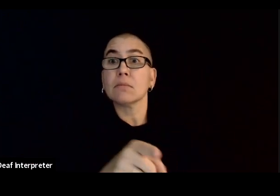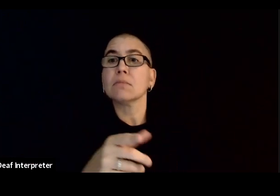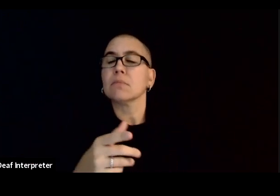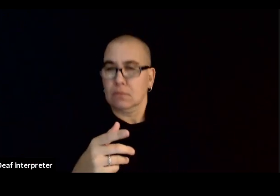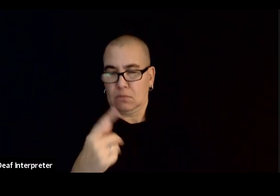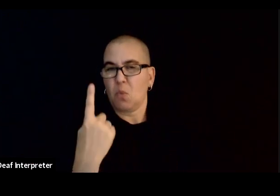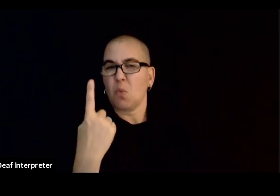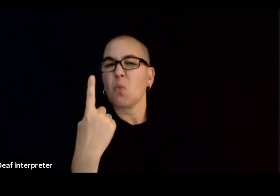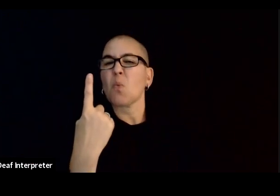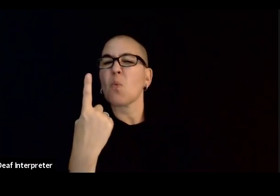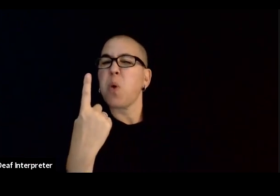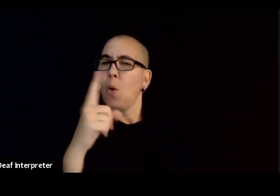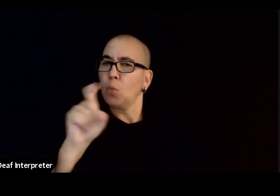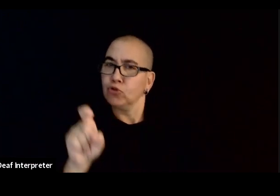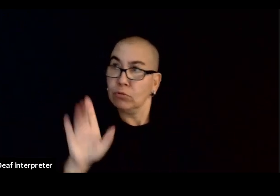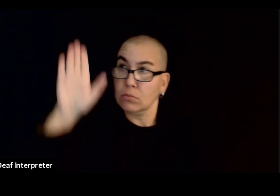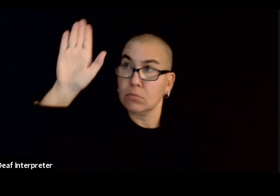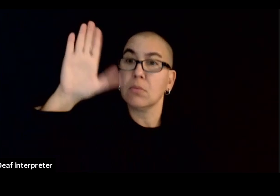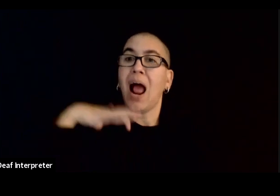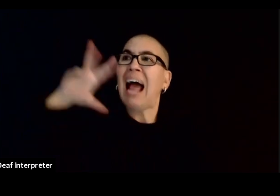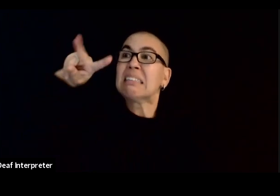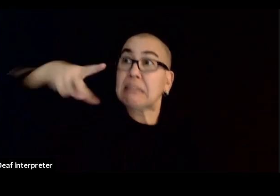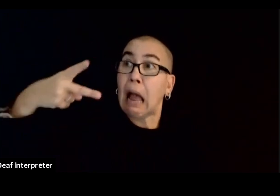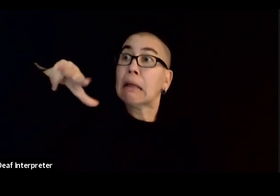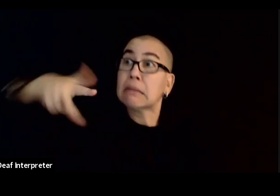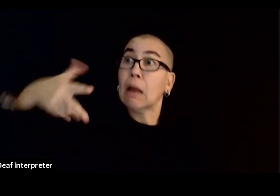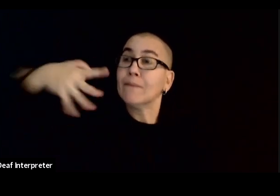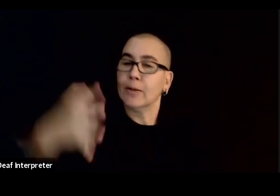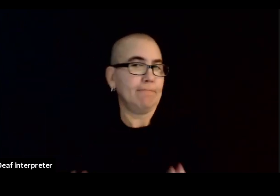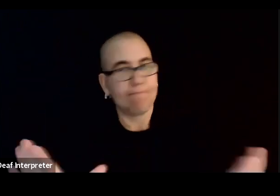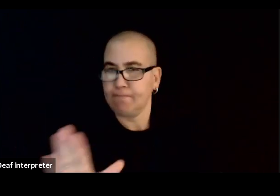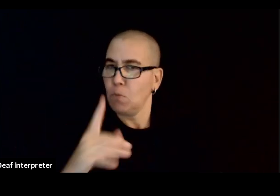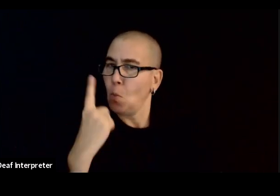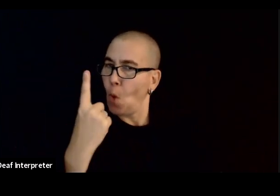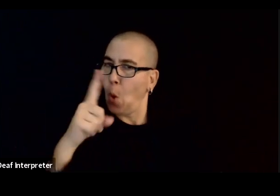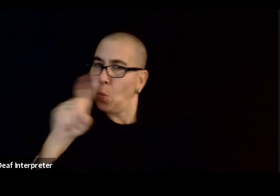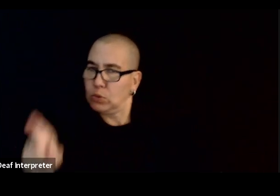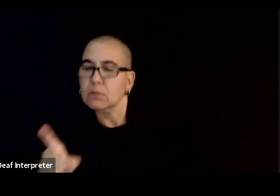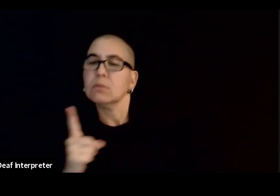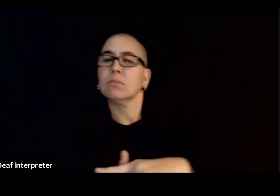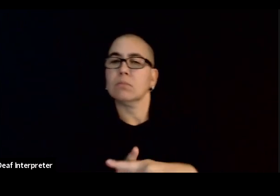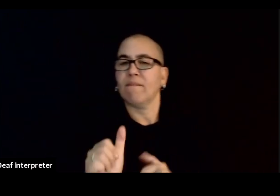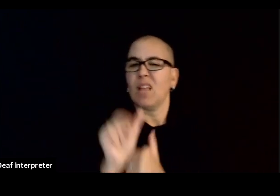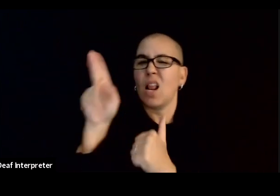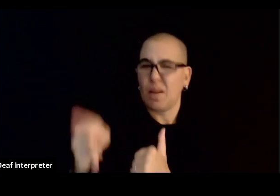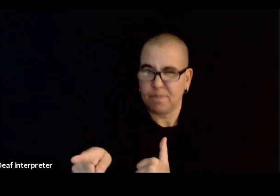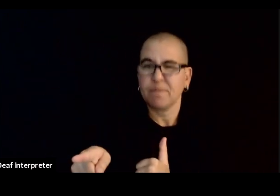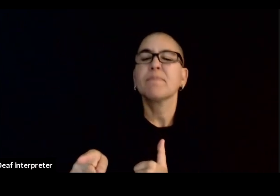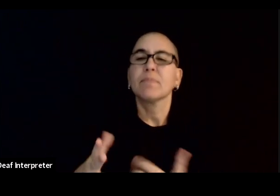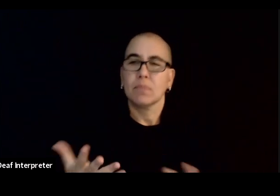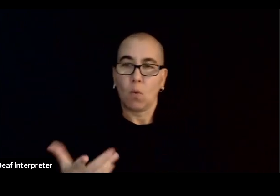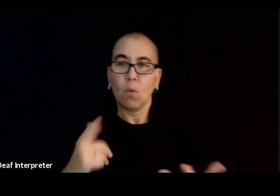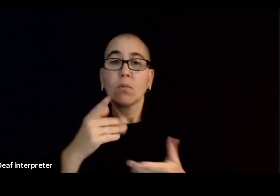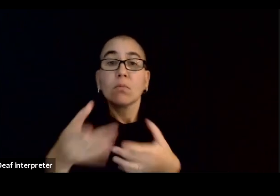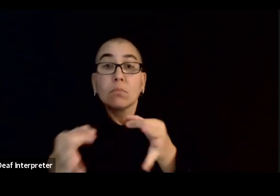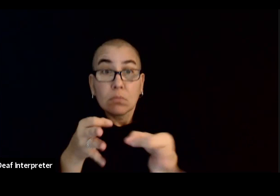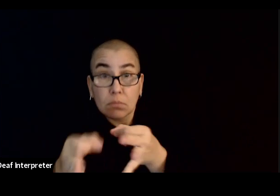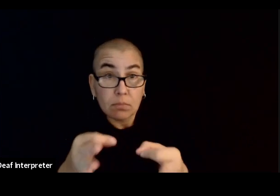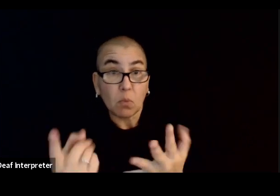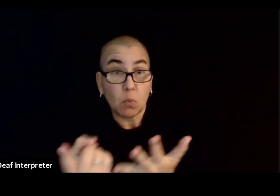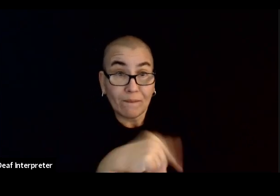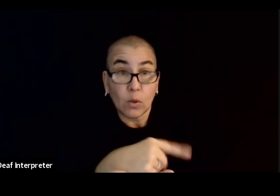questions as possible. With that, with that operator, we are ready to take questions.